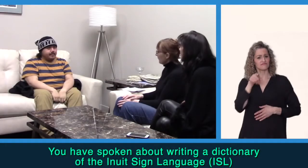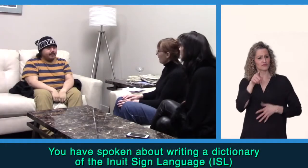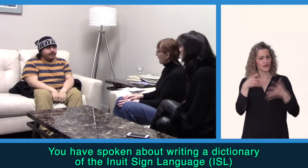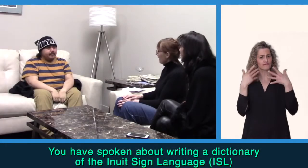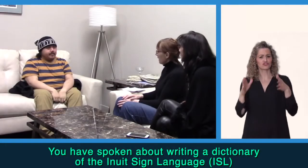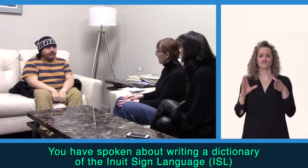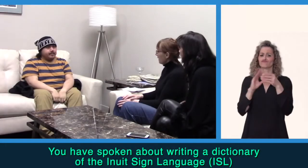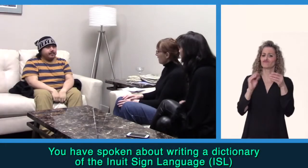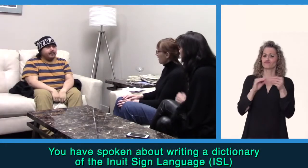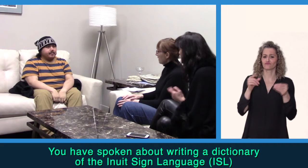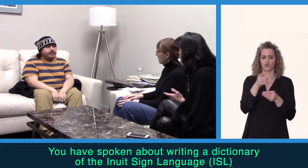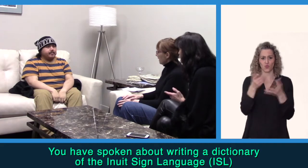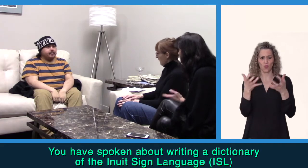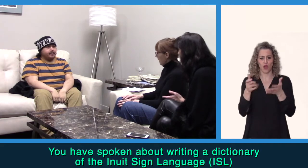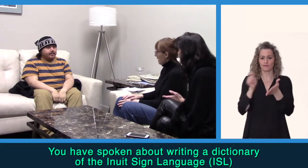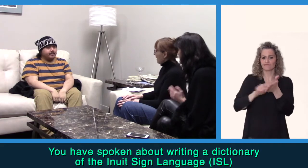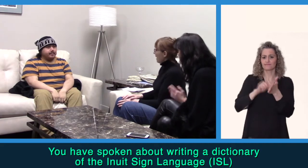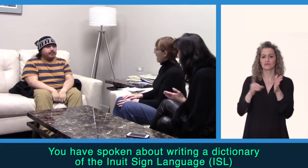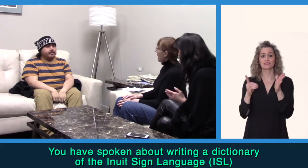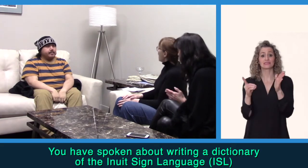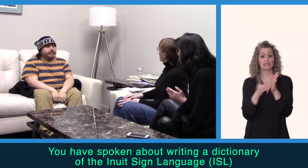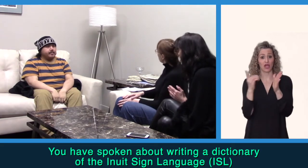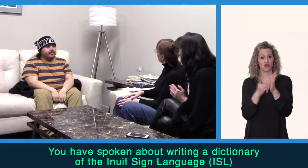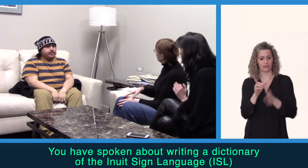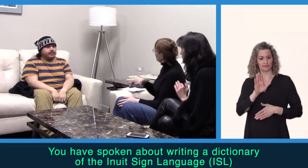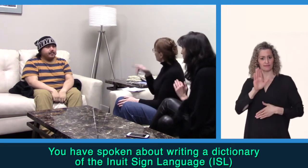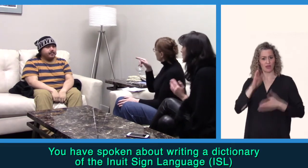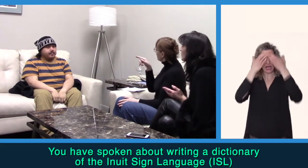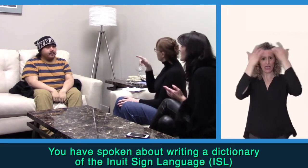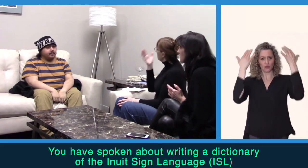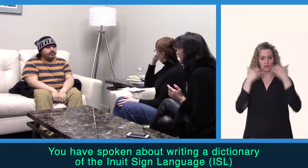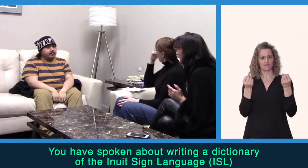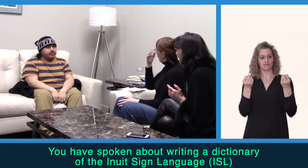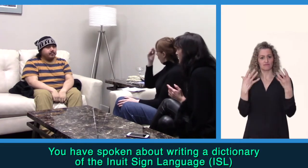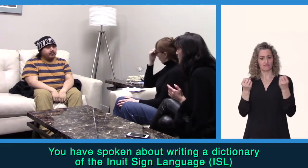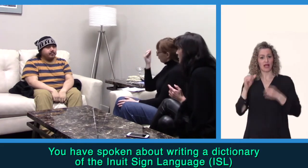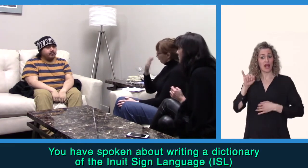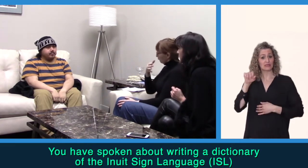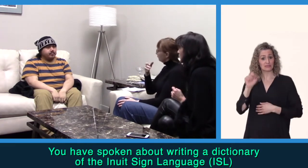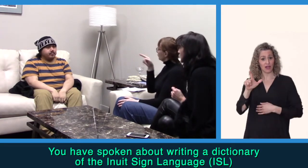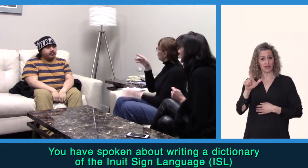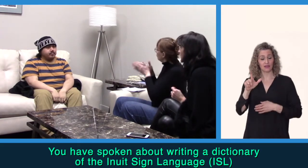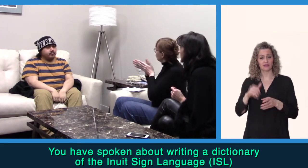And you've spoken about yourself writing a dictionary of Inuit Sign Language.